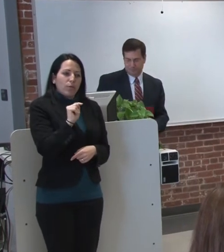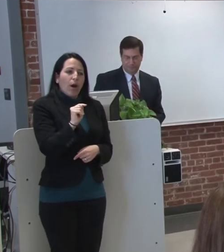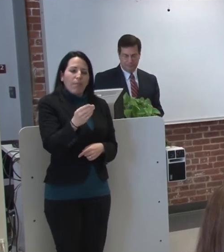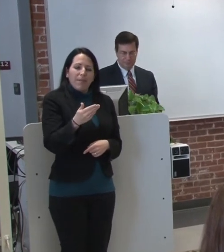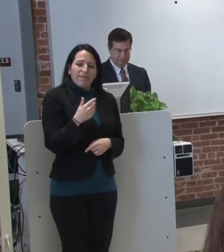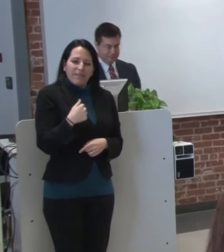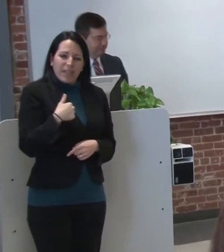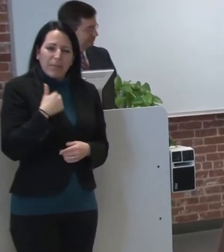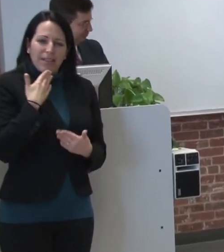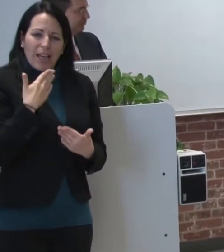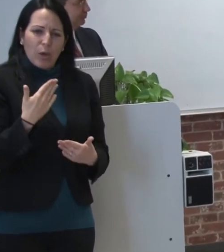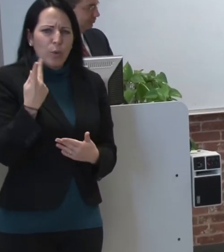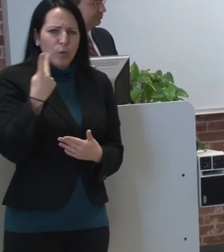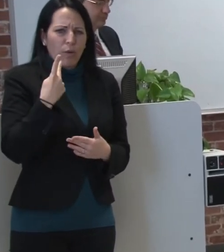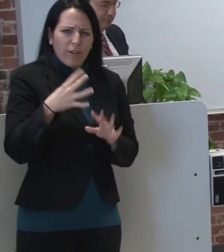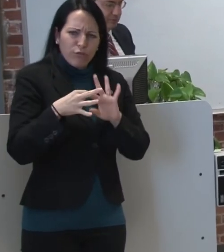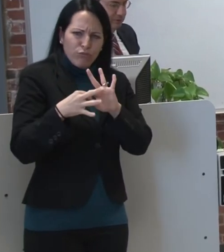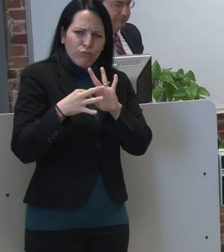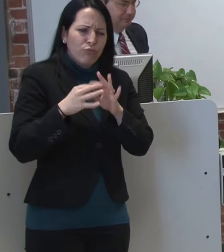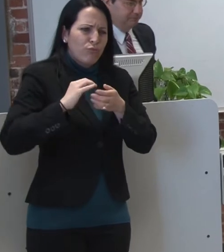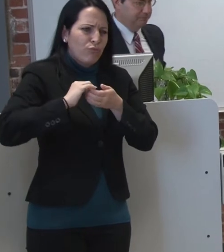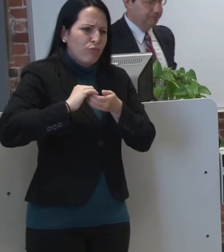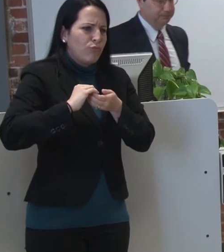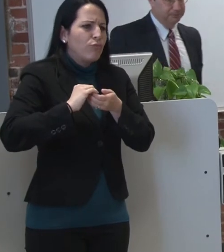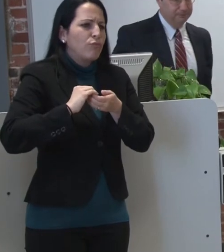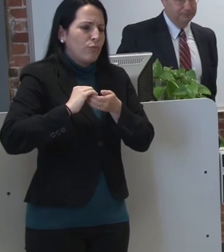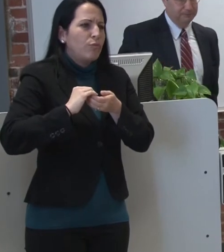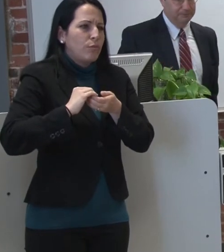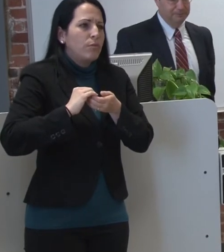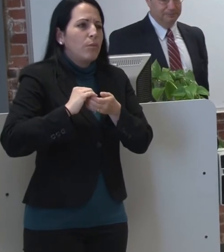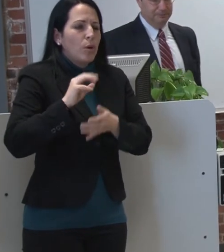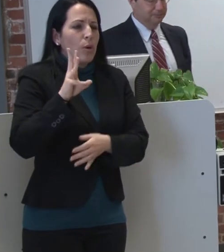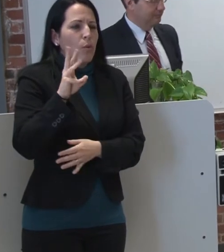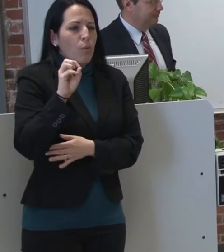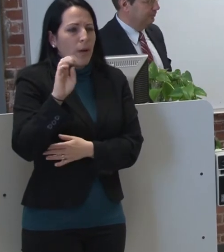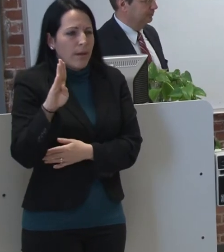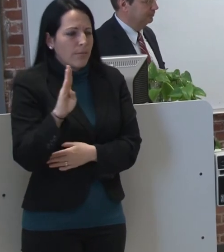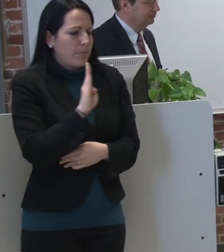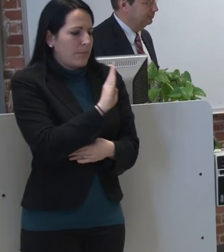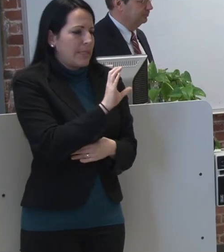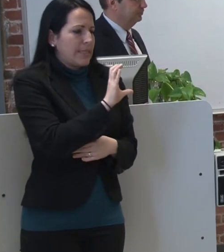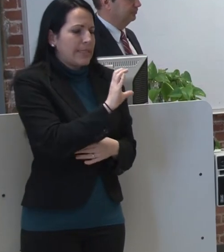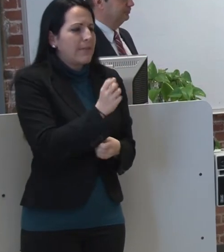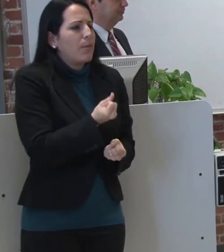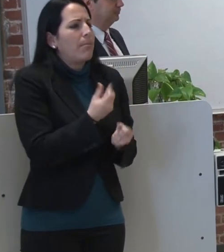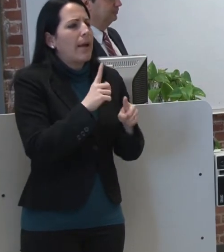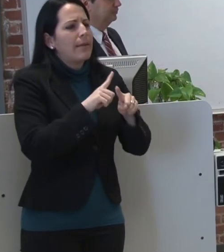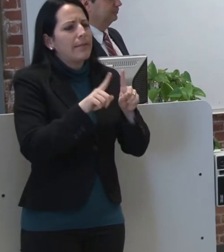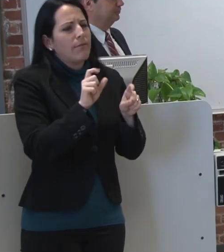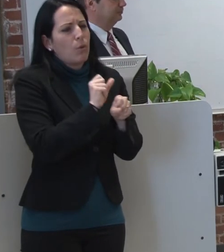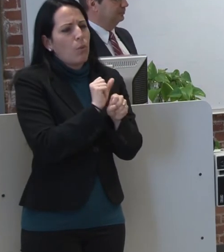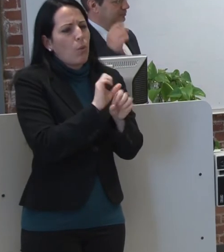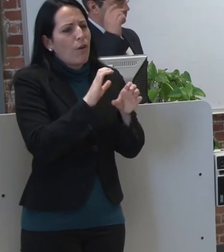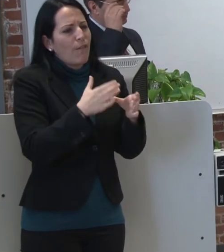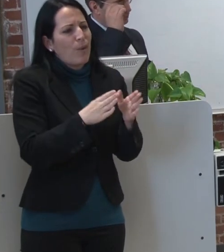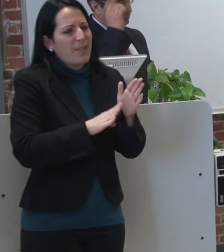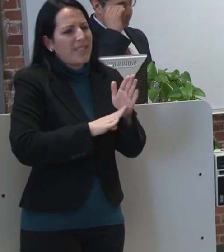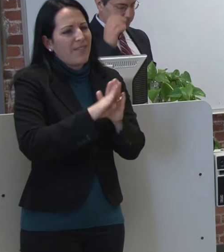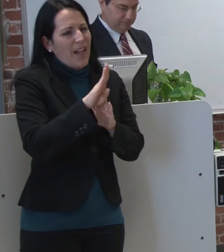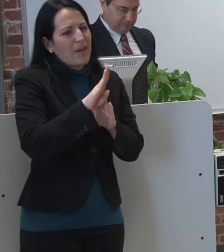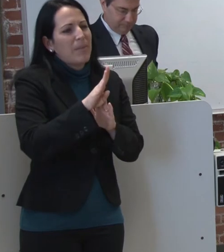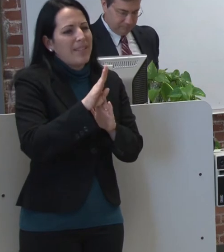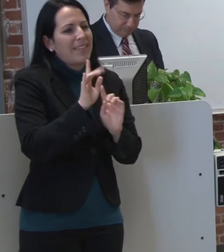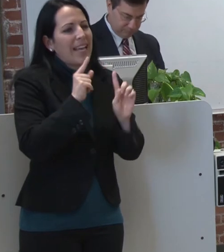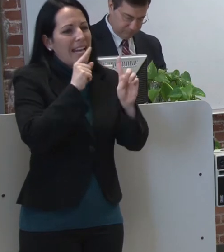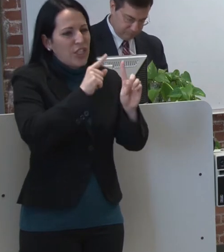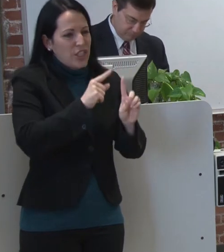here, because we have worked very closely with the WIB and BCC on a number of workforce development initiatives that have proven to